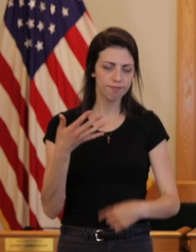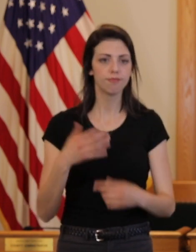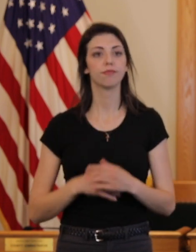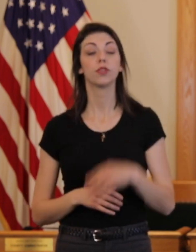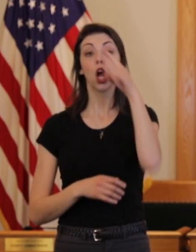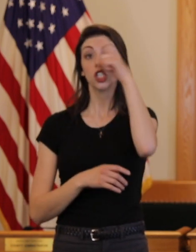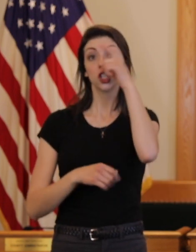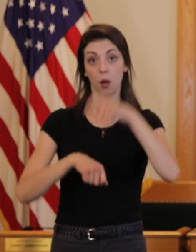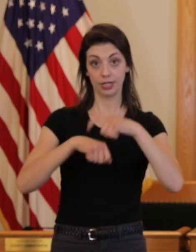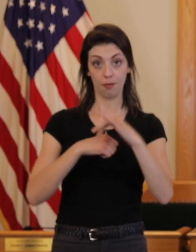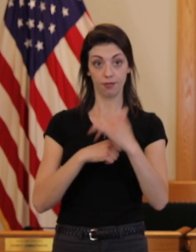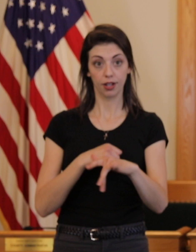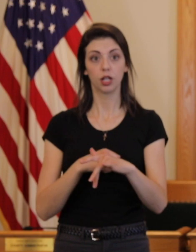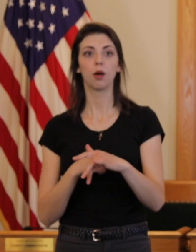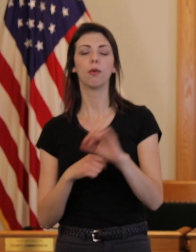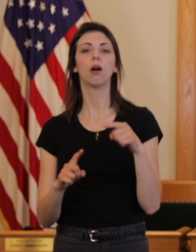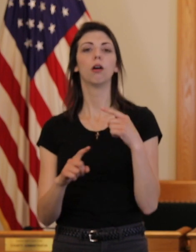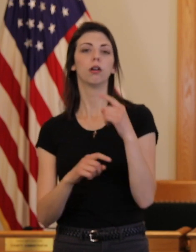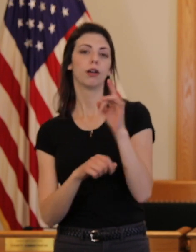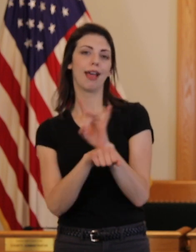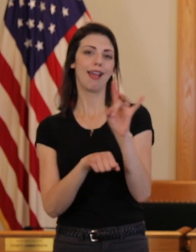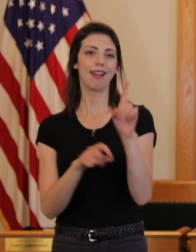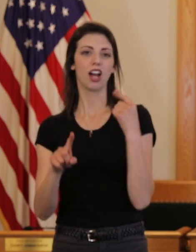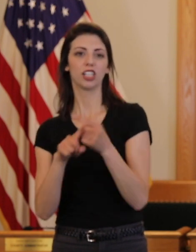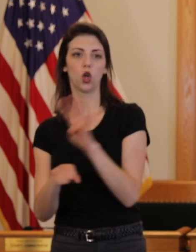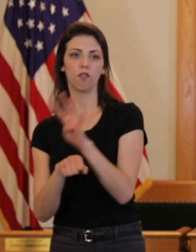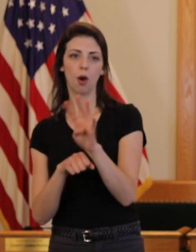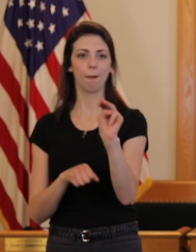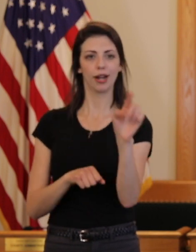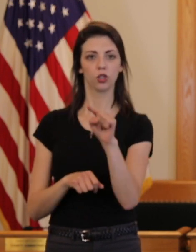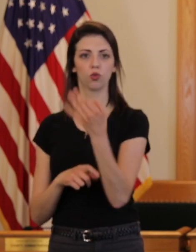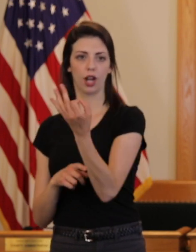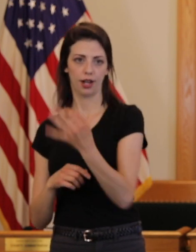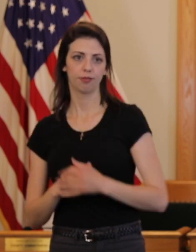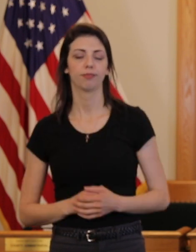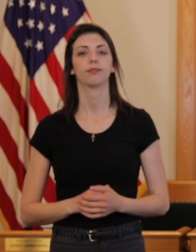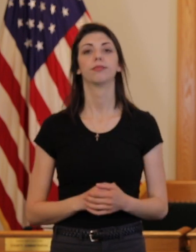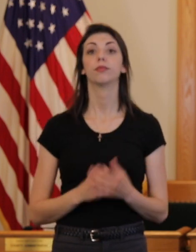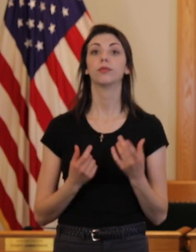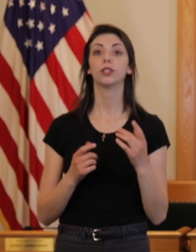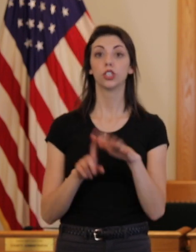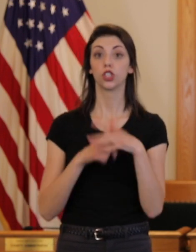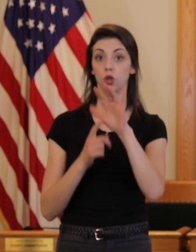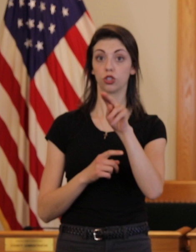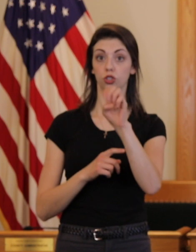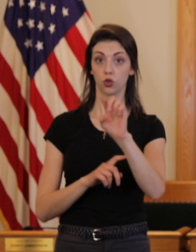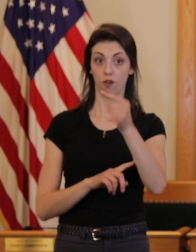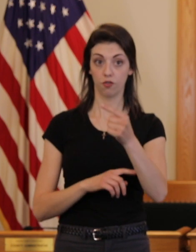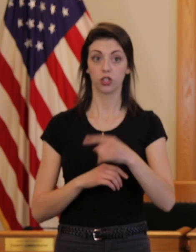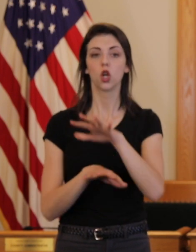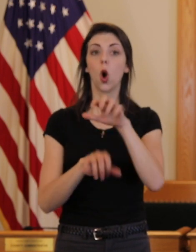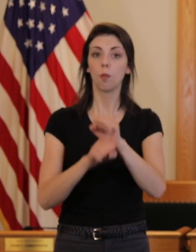to 4 p.m. weekdays. Here are the highlights of county services beginning June 1st. Appointments are required for